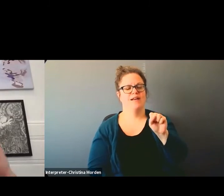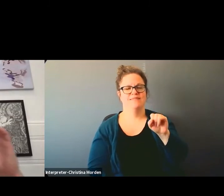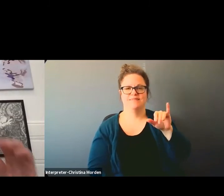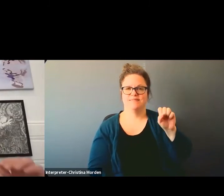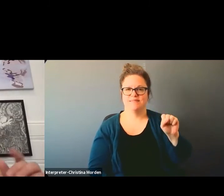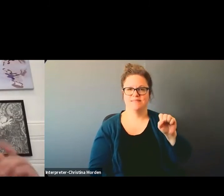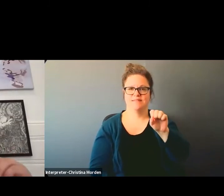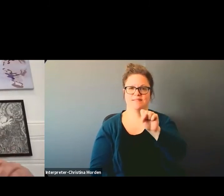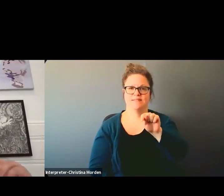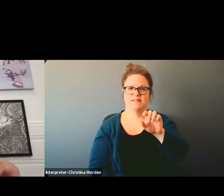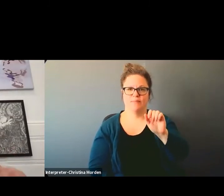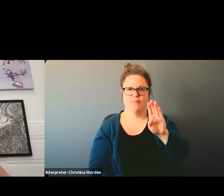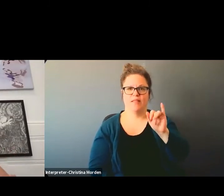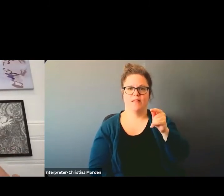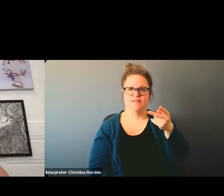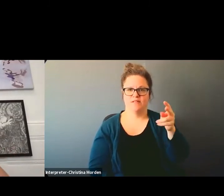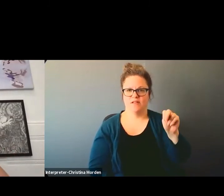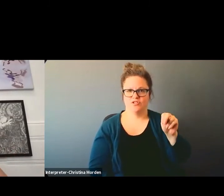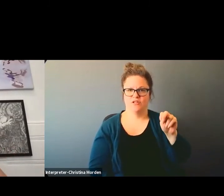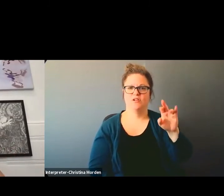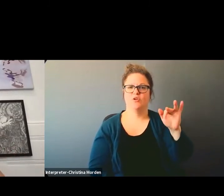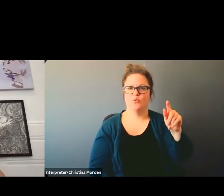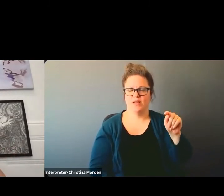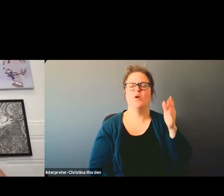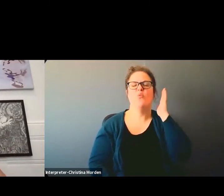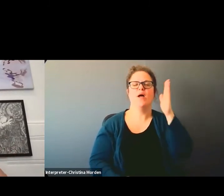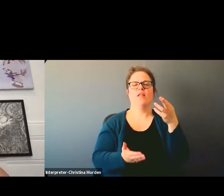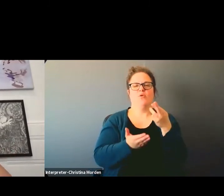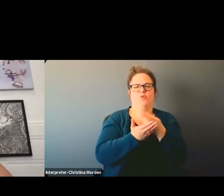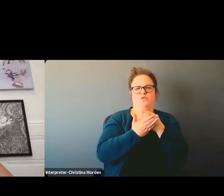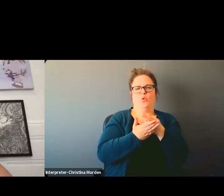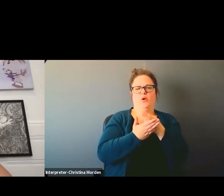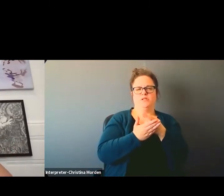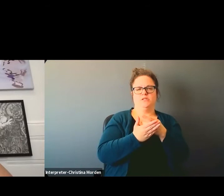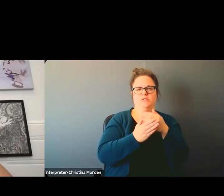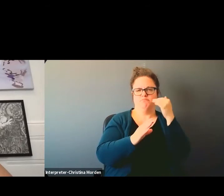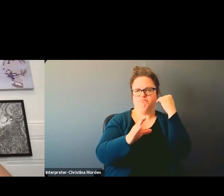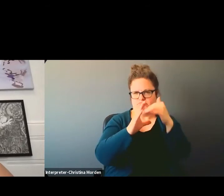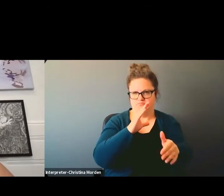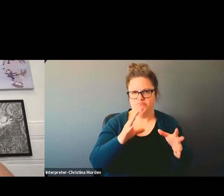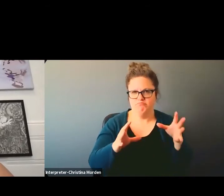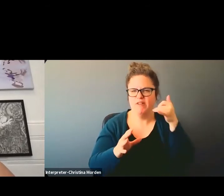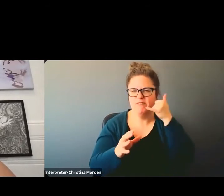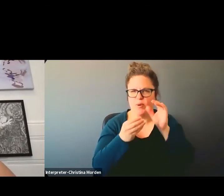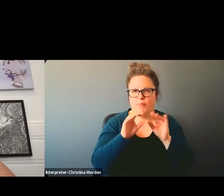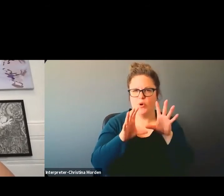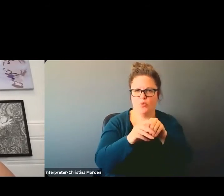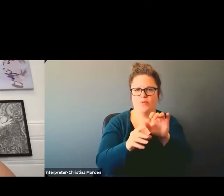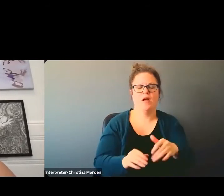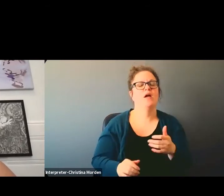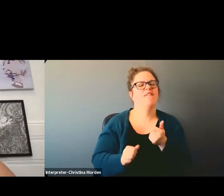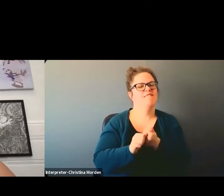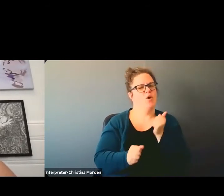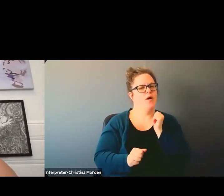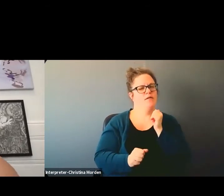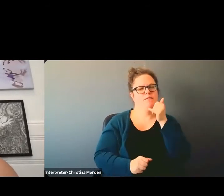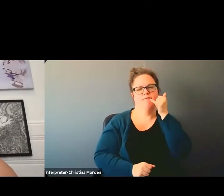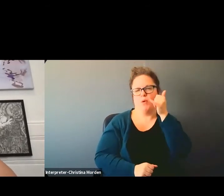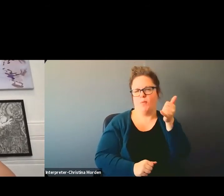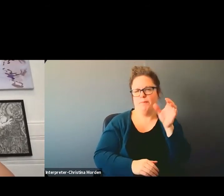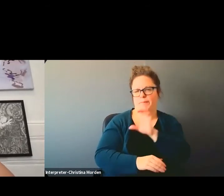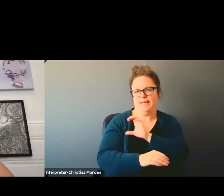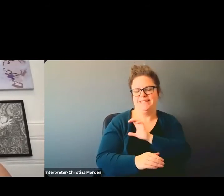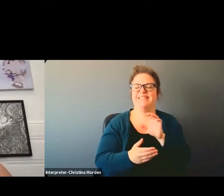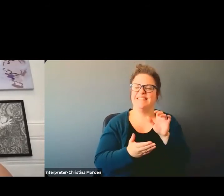I have their number and email on the resource sheet. And if you can, avoid calling the police. It's kind of the best.